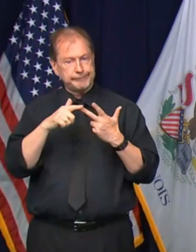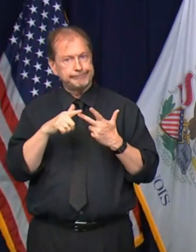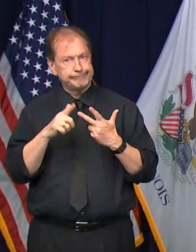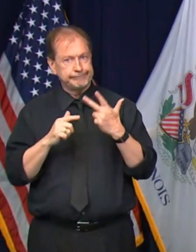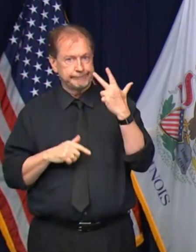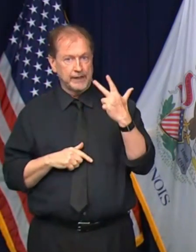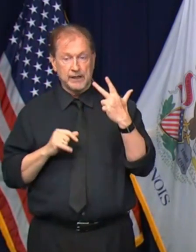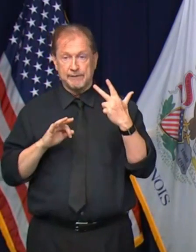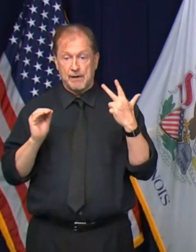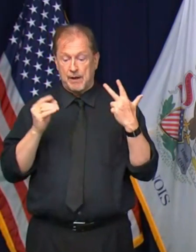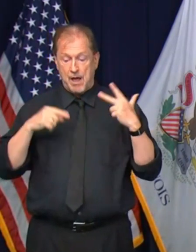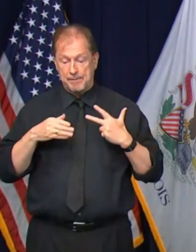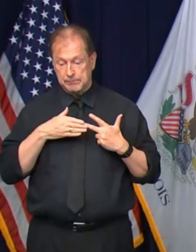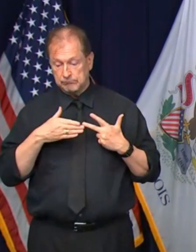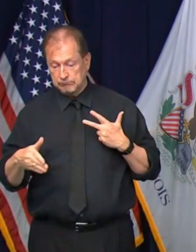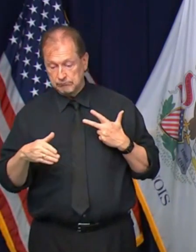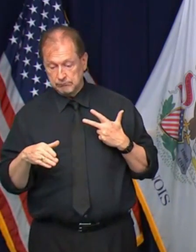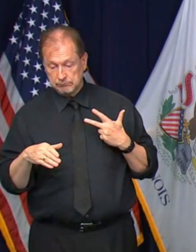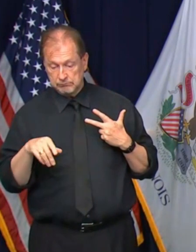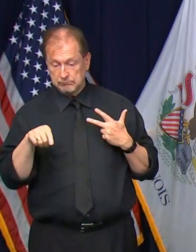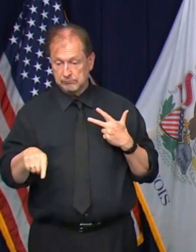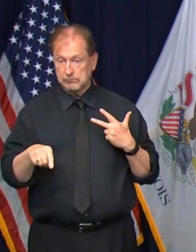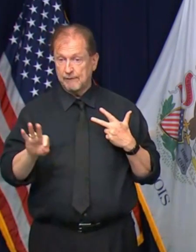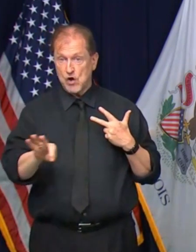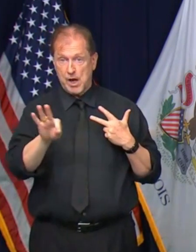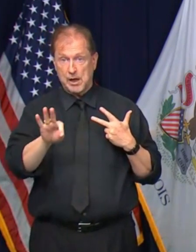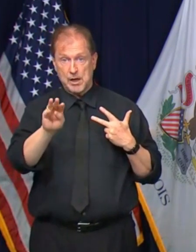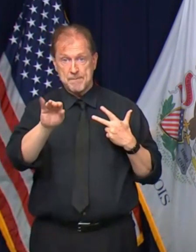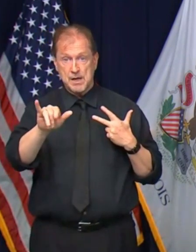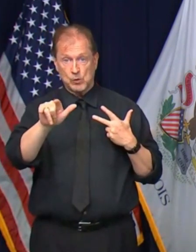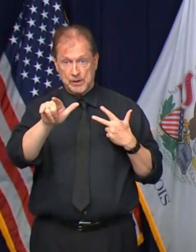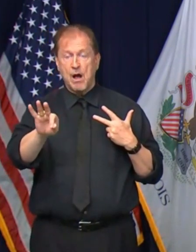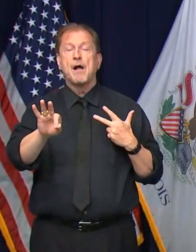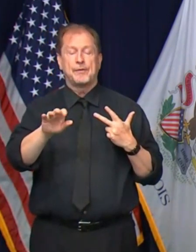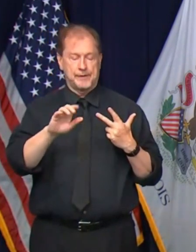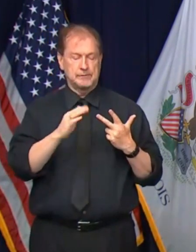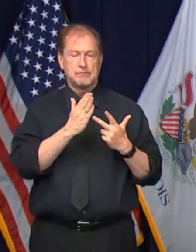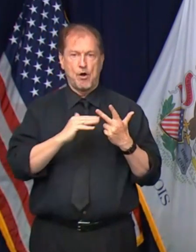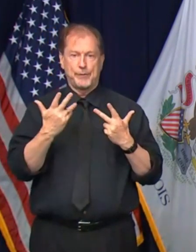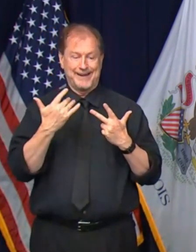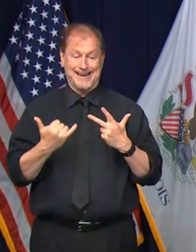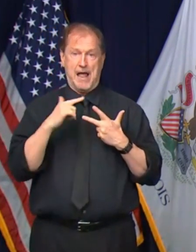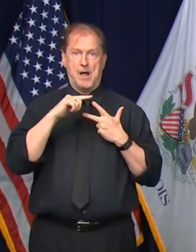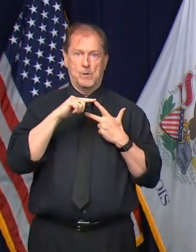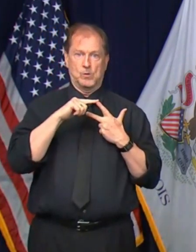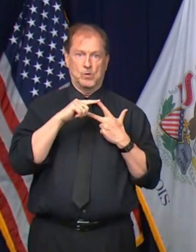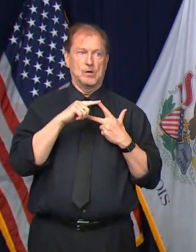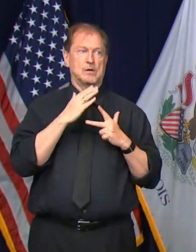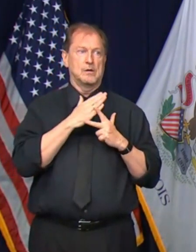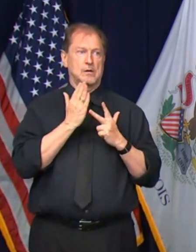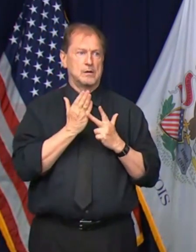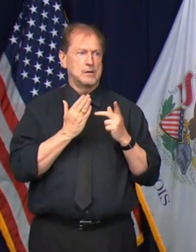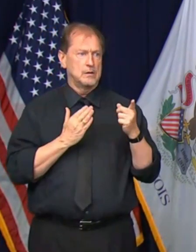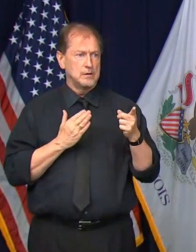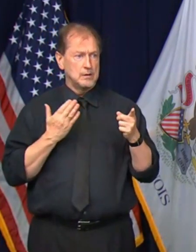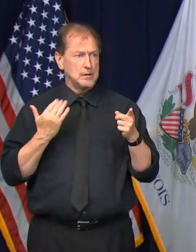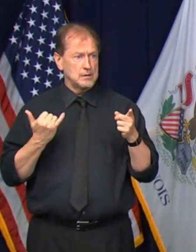I suppose, it'll be May 29th, Friday, May 29th, that we'll move into phase 3 in all 4 regions. Are we on a downward